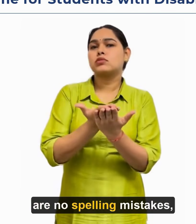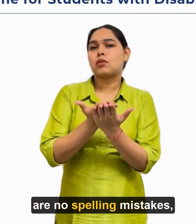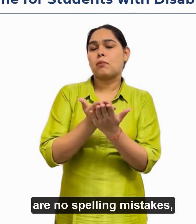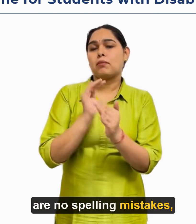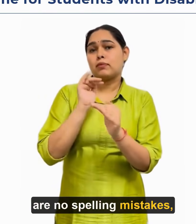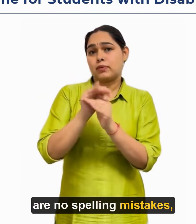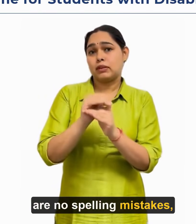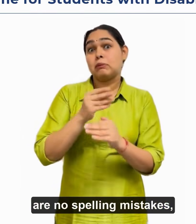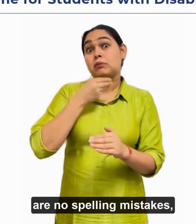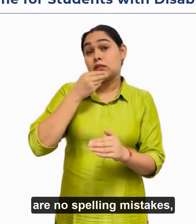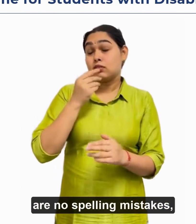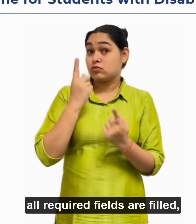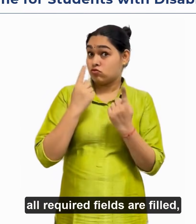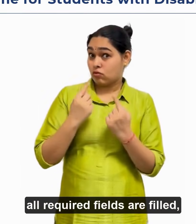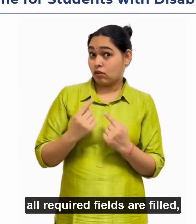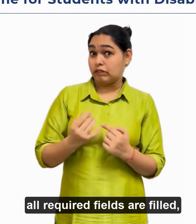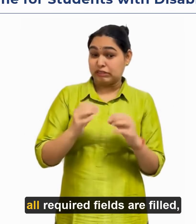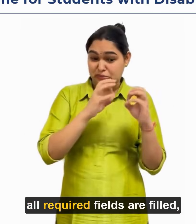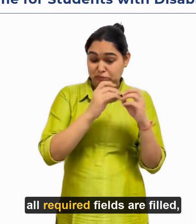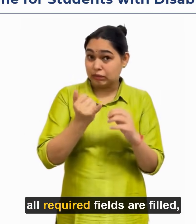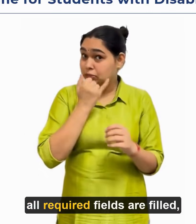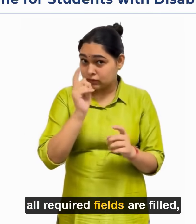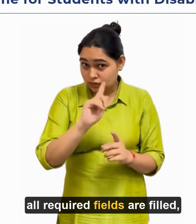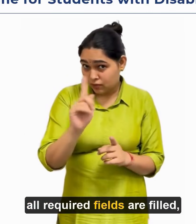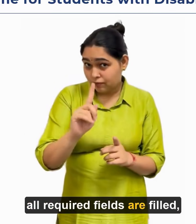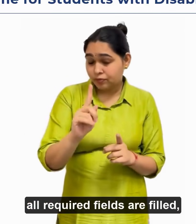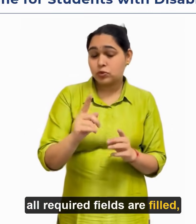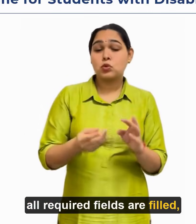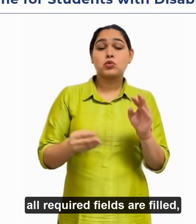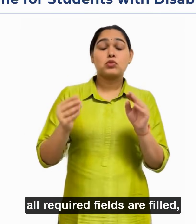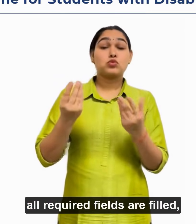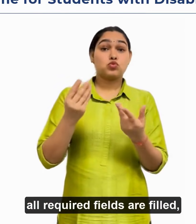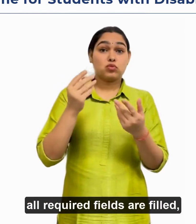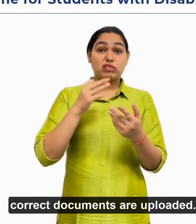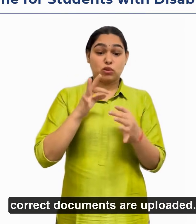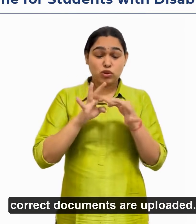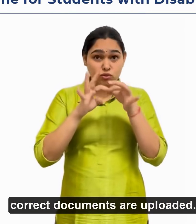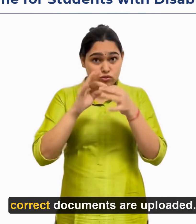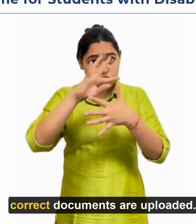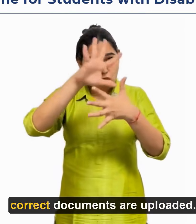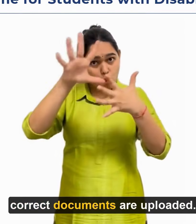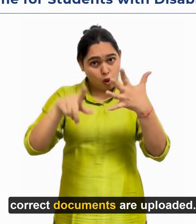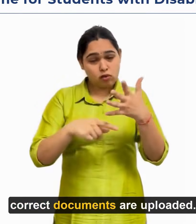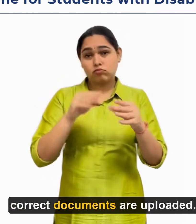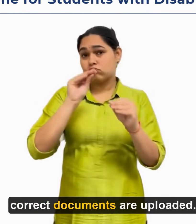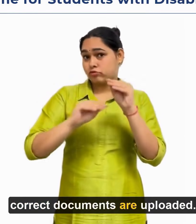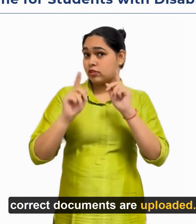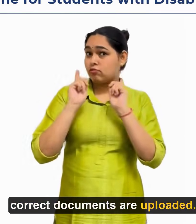spelling mistakes. All required fields are filled. Correct documents are uploaded.